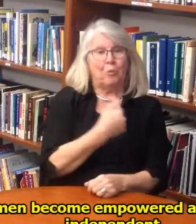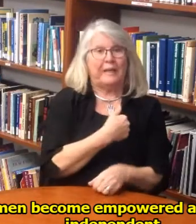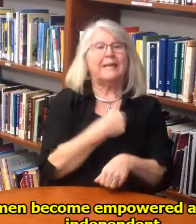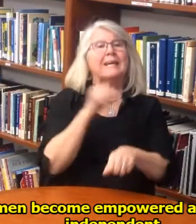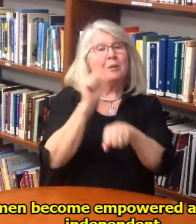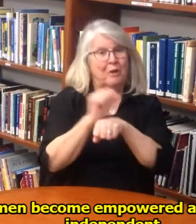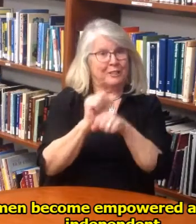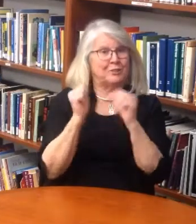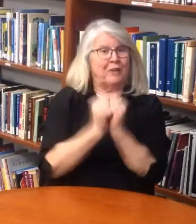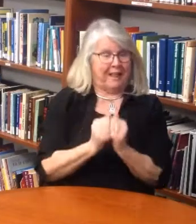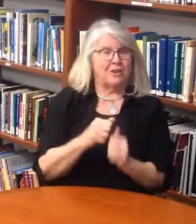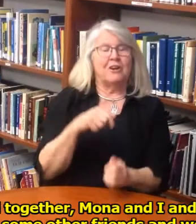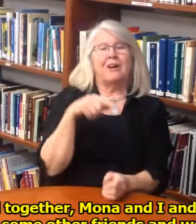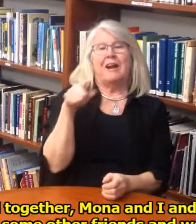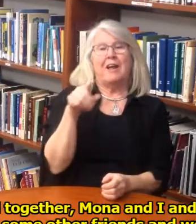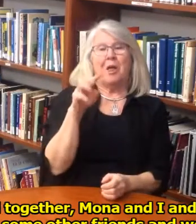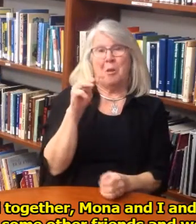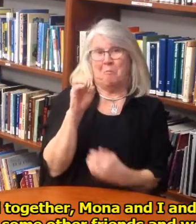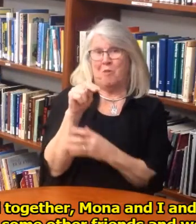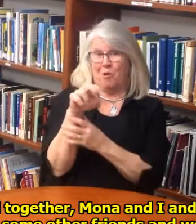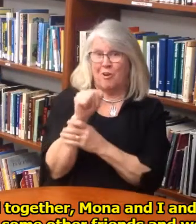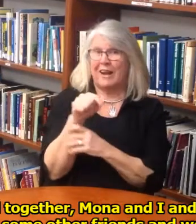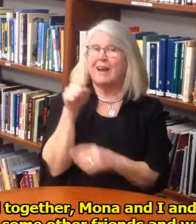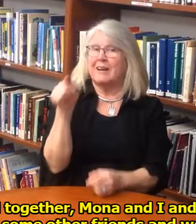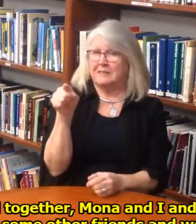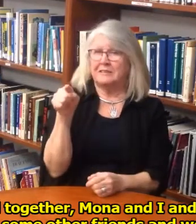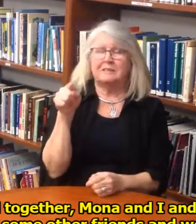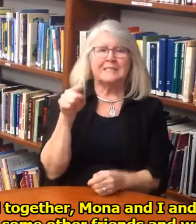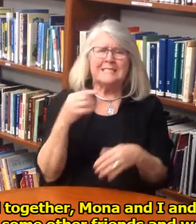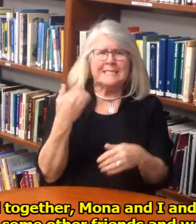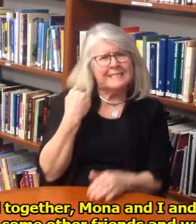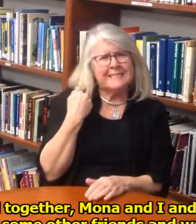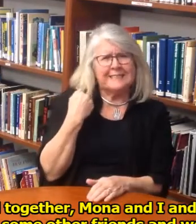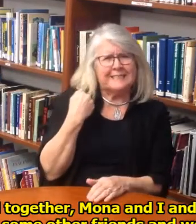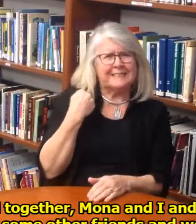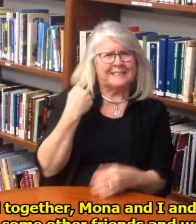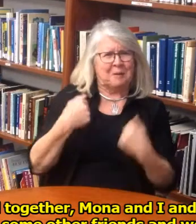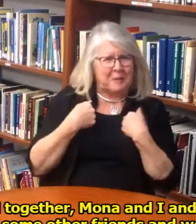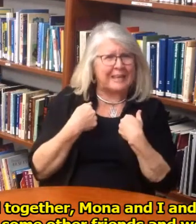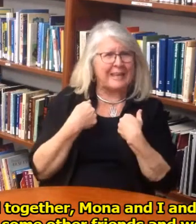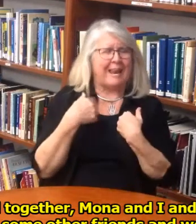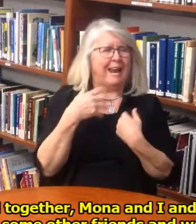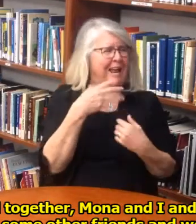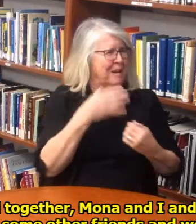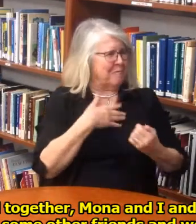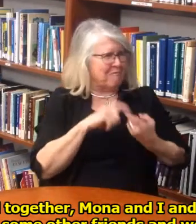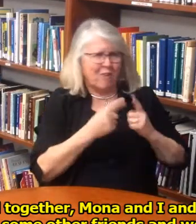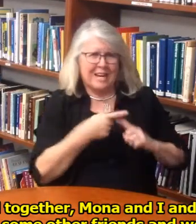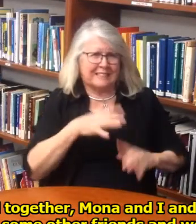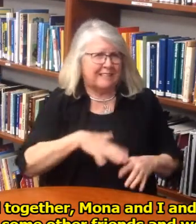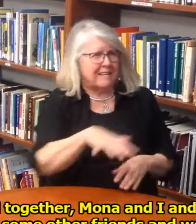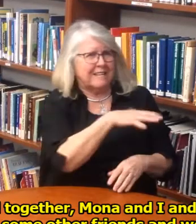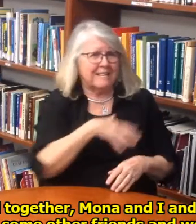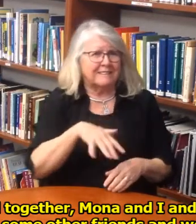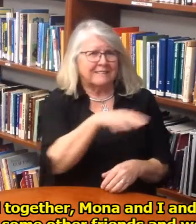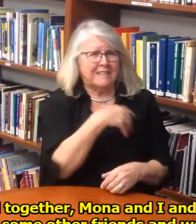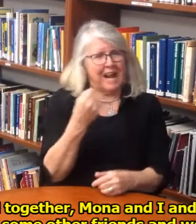and independent. So we worked together, Mona and I, and she asked me and then also some